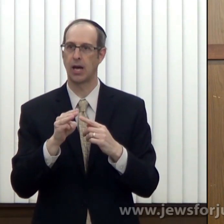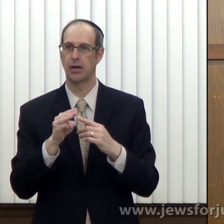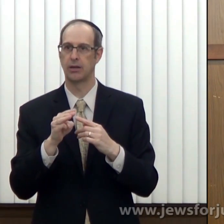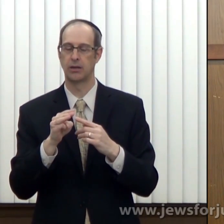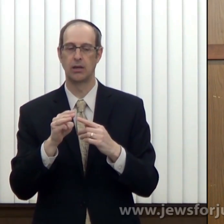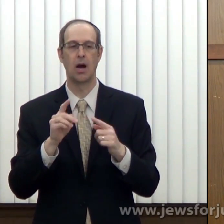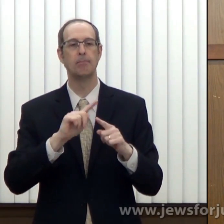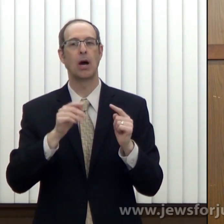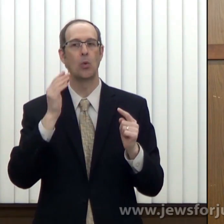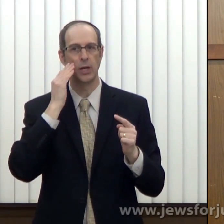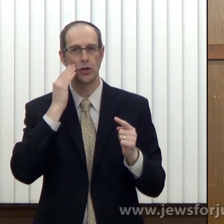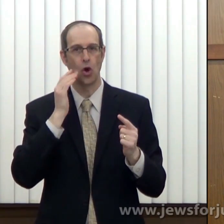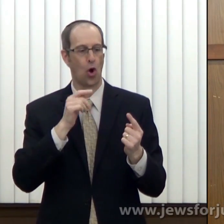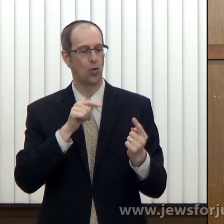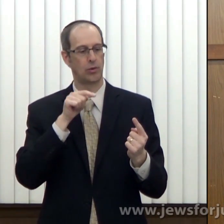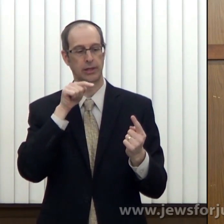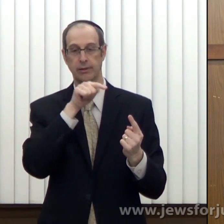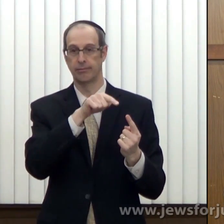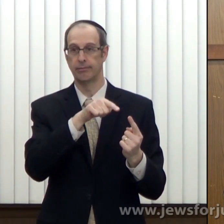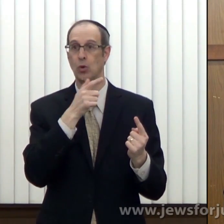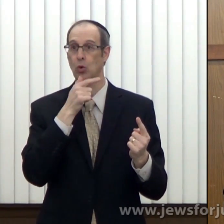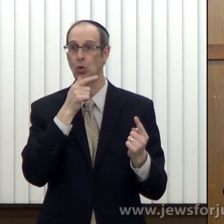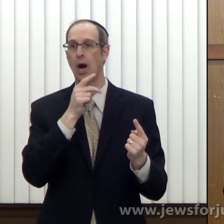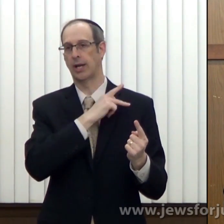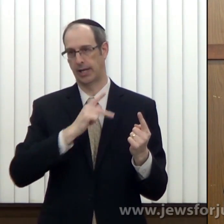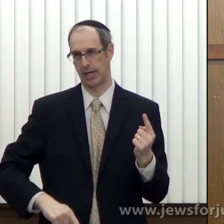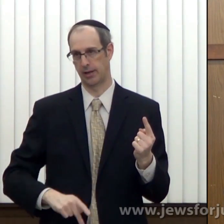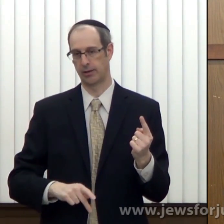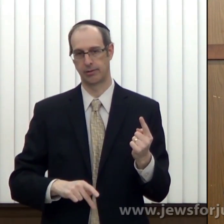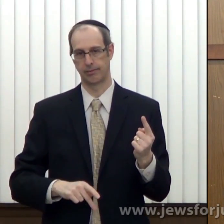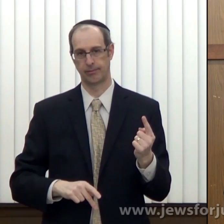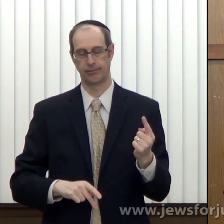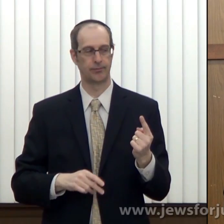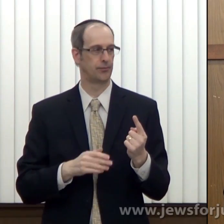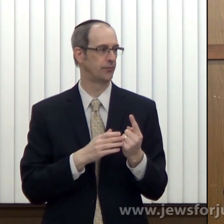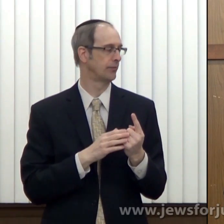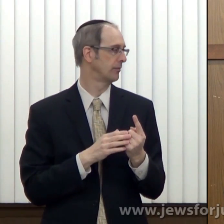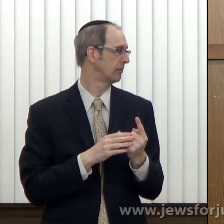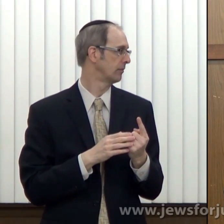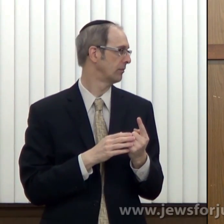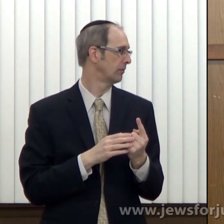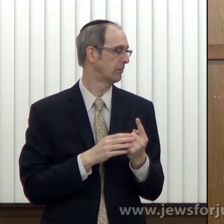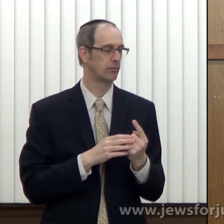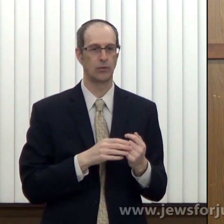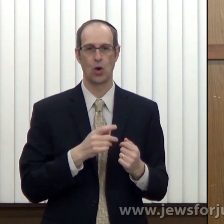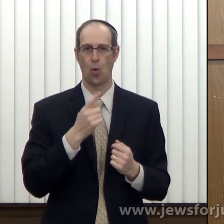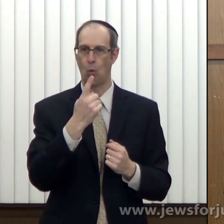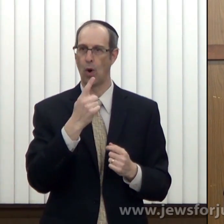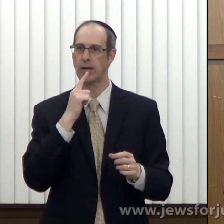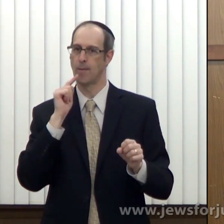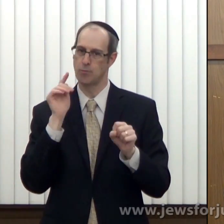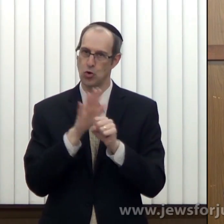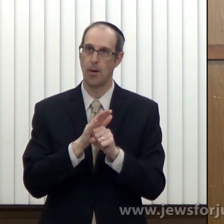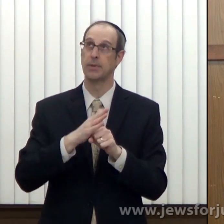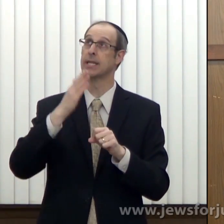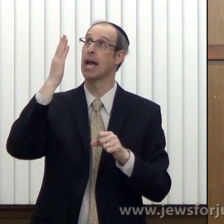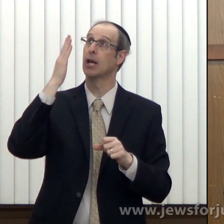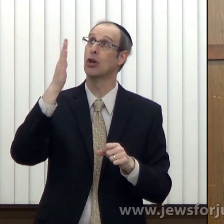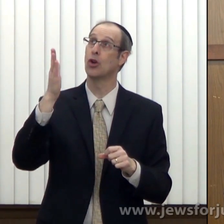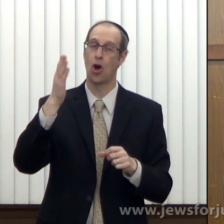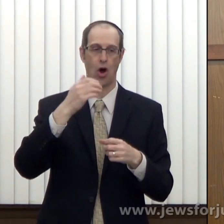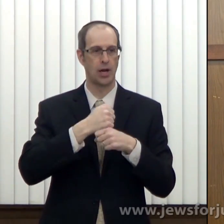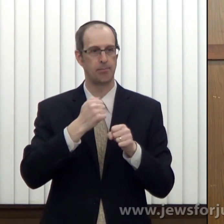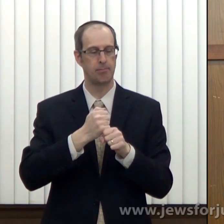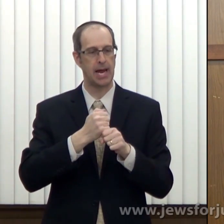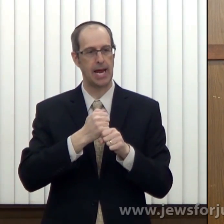that person will be a king. As a matter of fact, one of the promises that God made